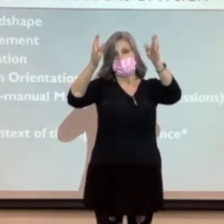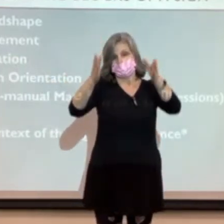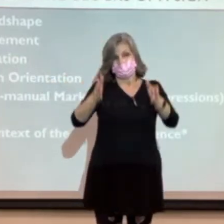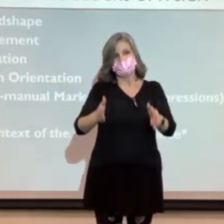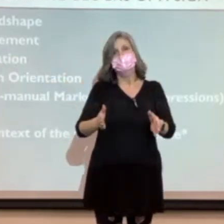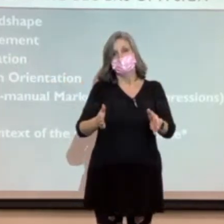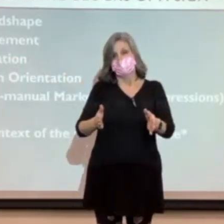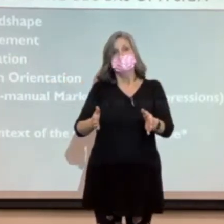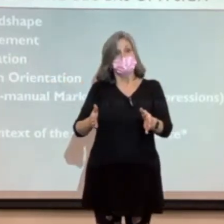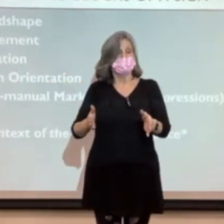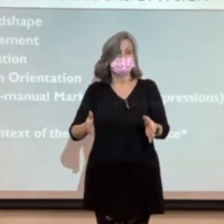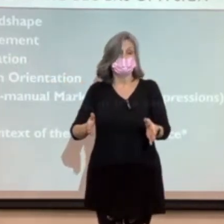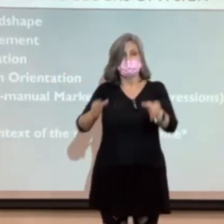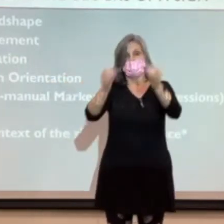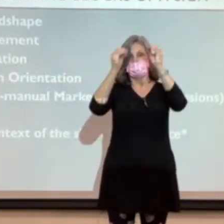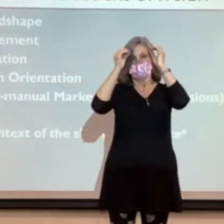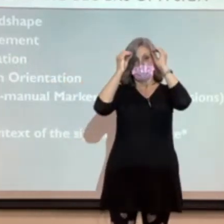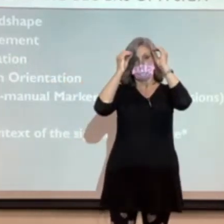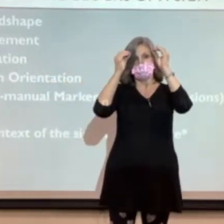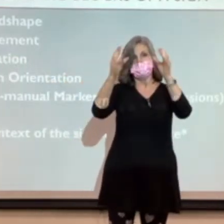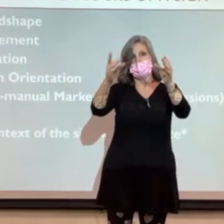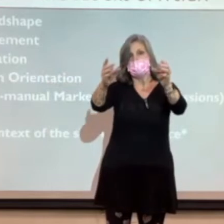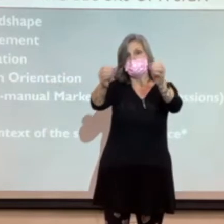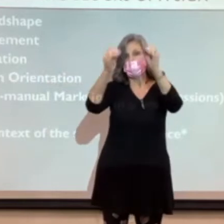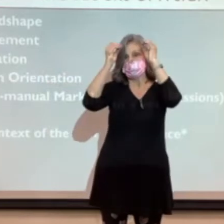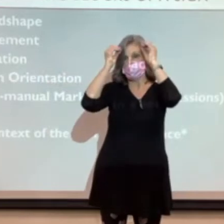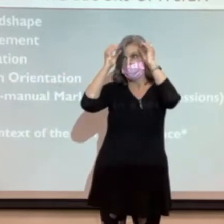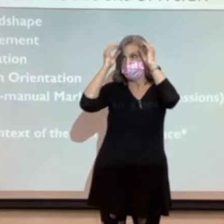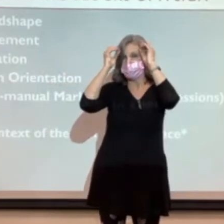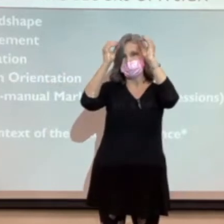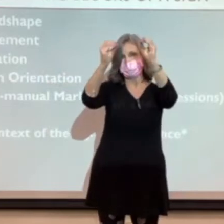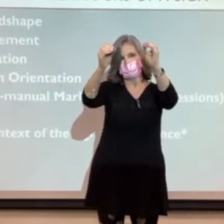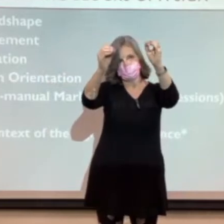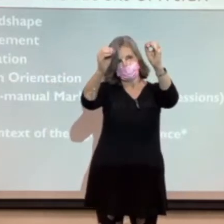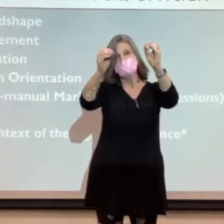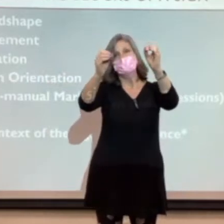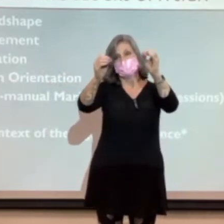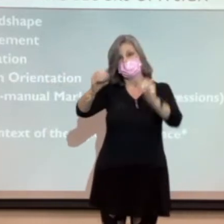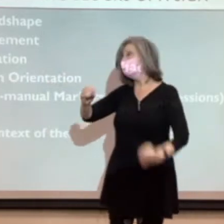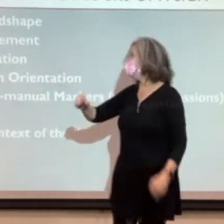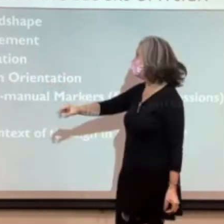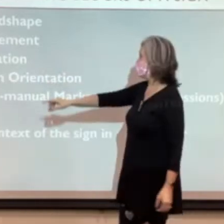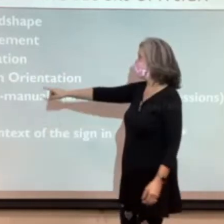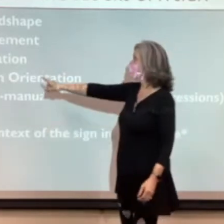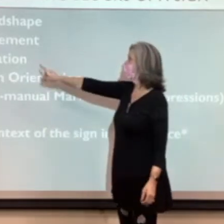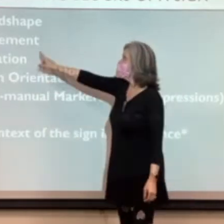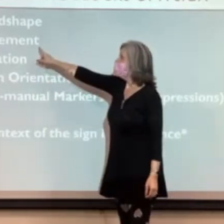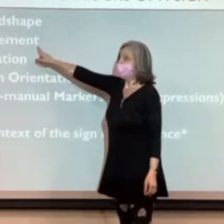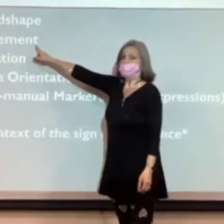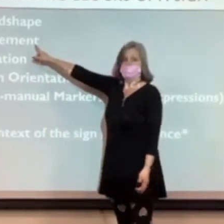down. Change the movement, changes the meaning. You teach me or I teach you. So the movement changes